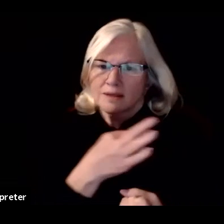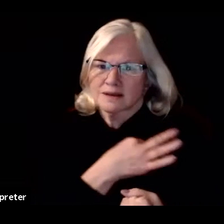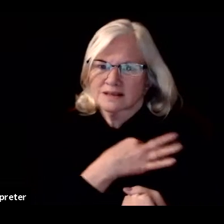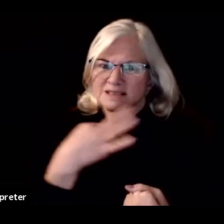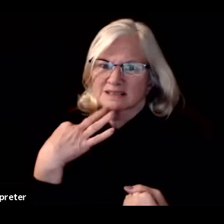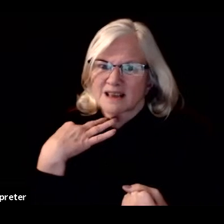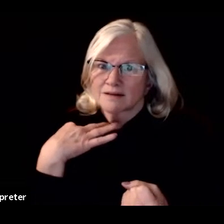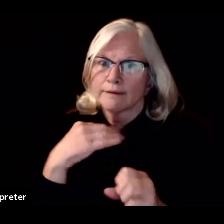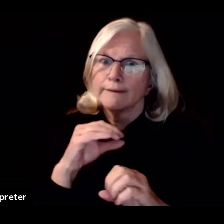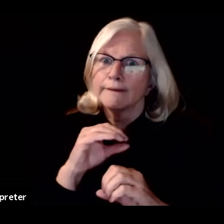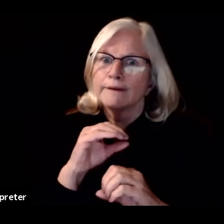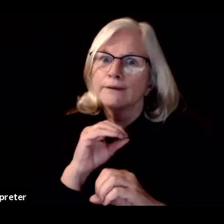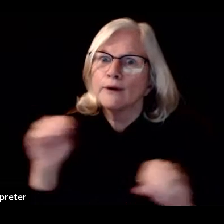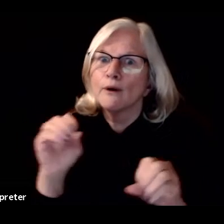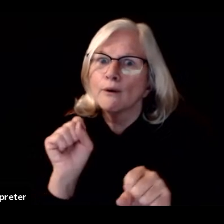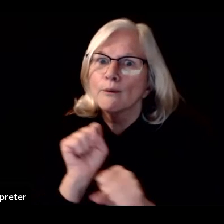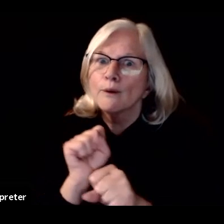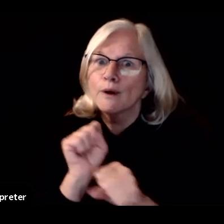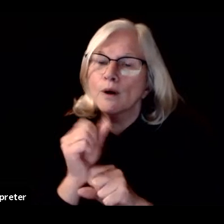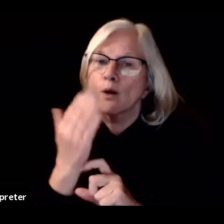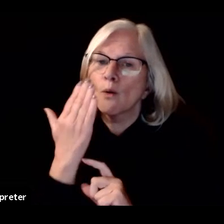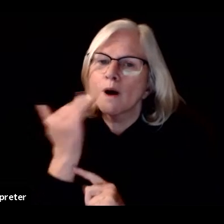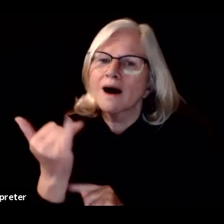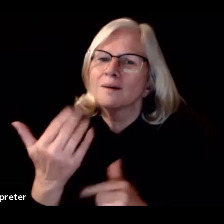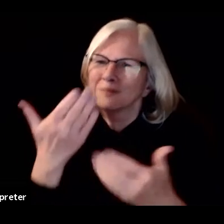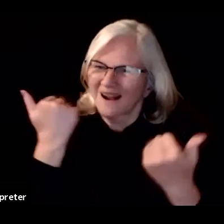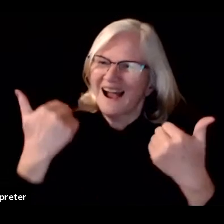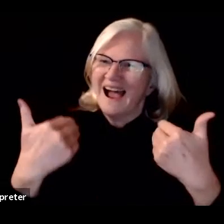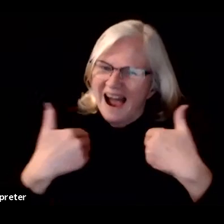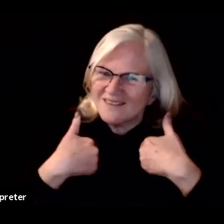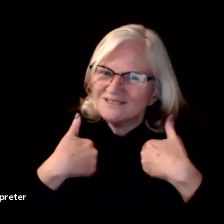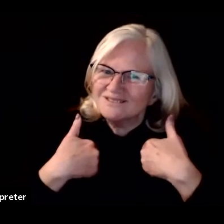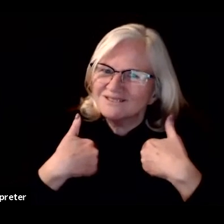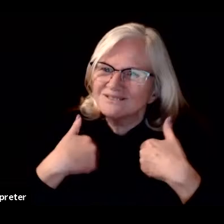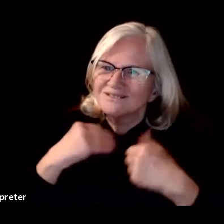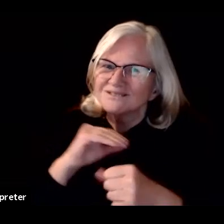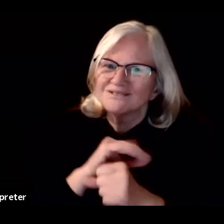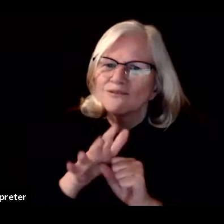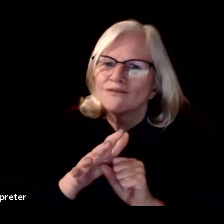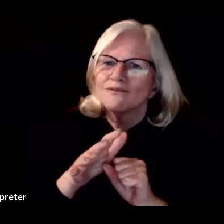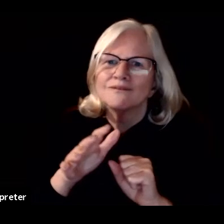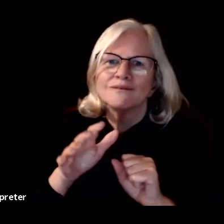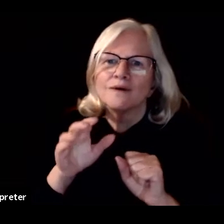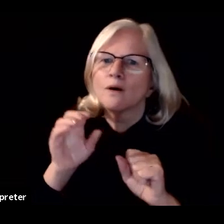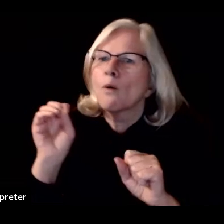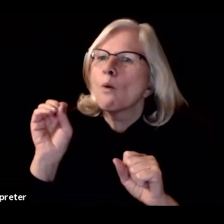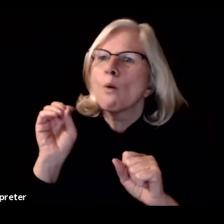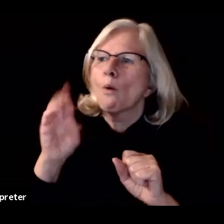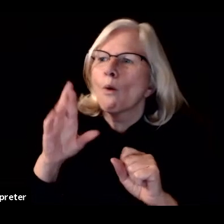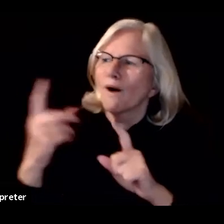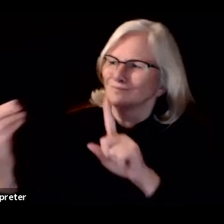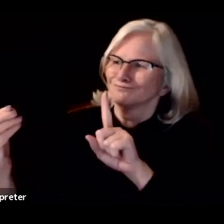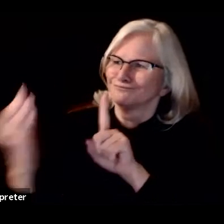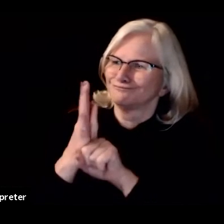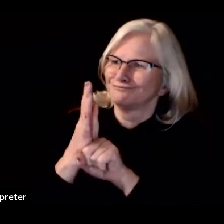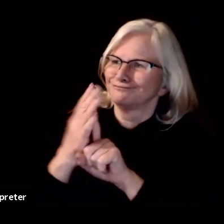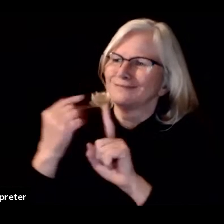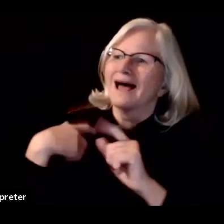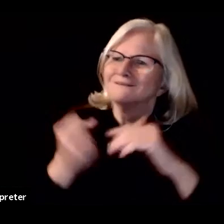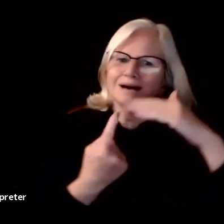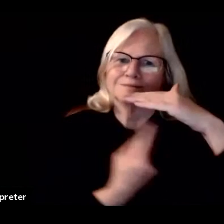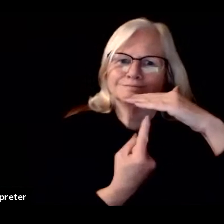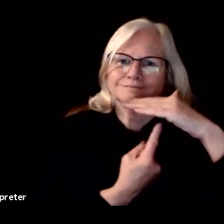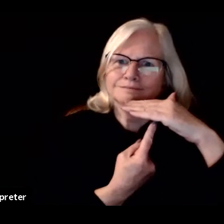to COVID? And does the state have any way to, coordinate, nurses